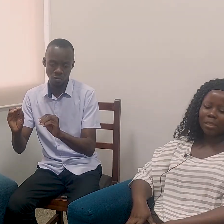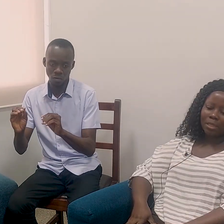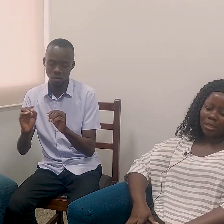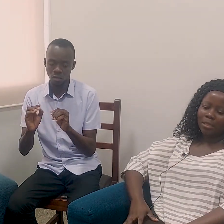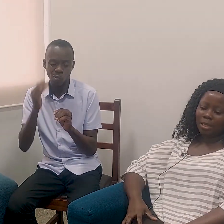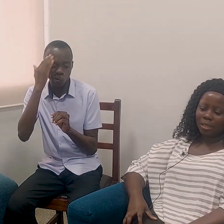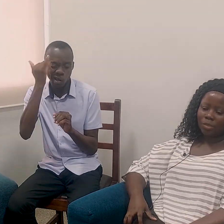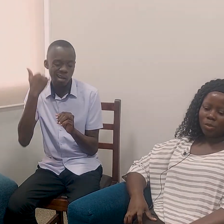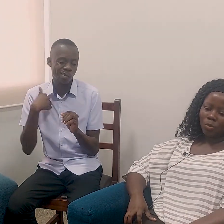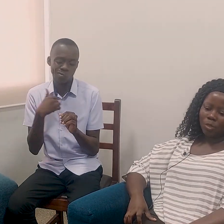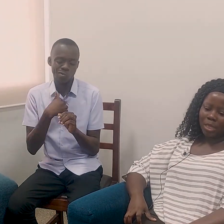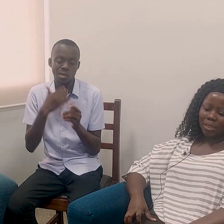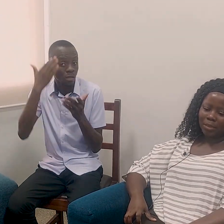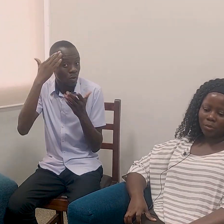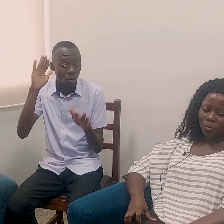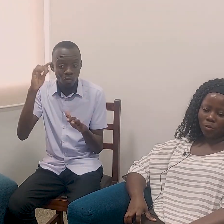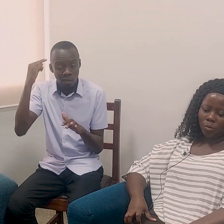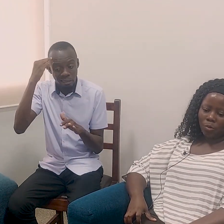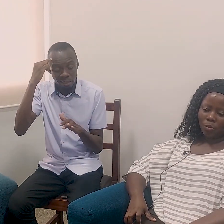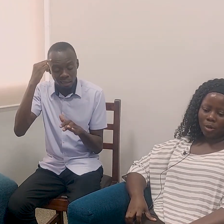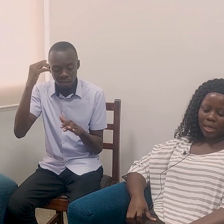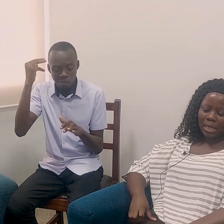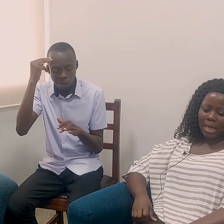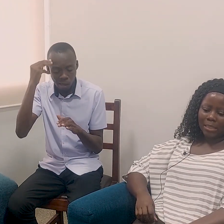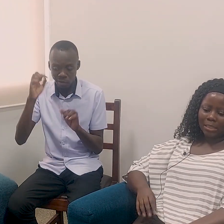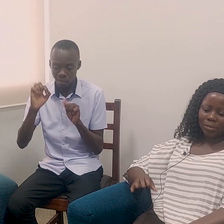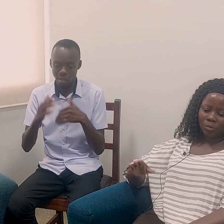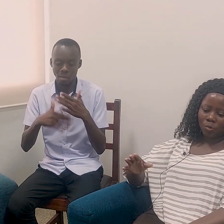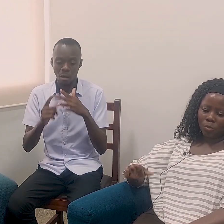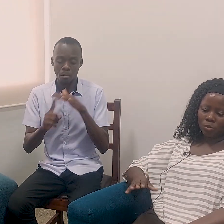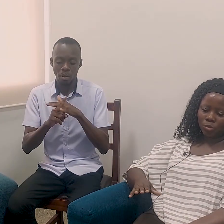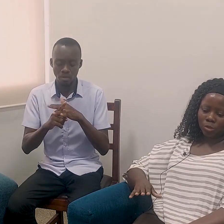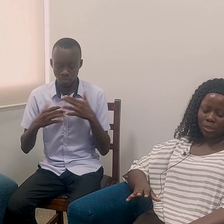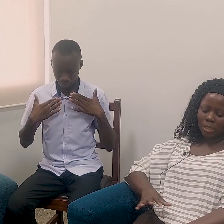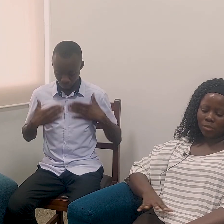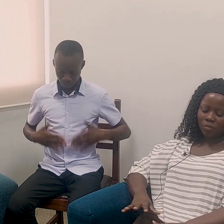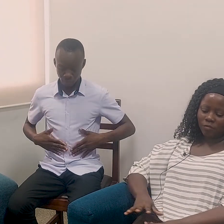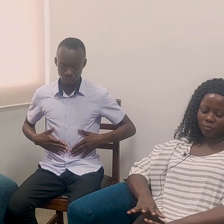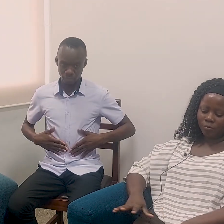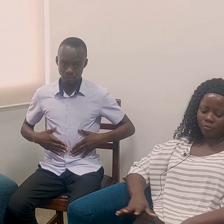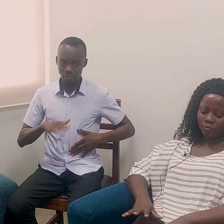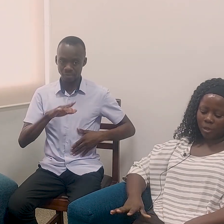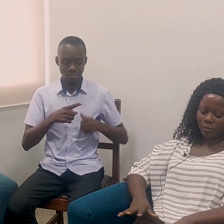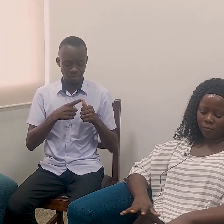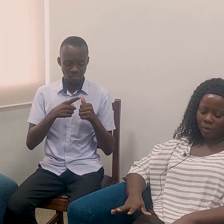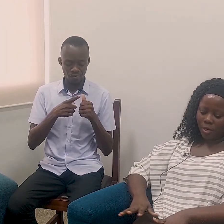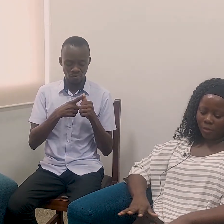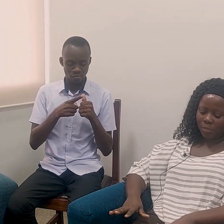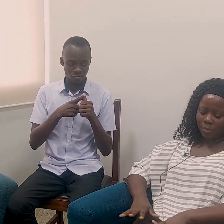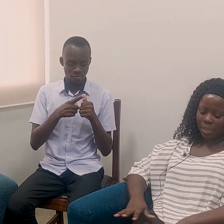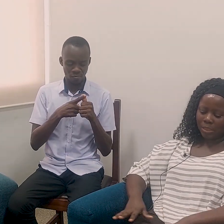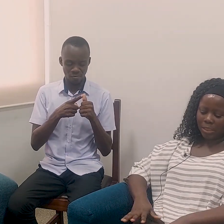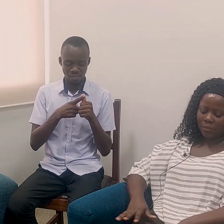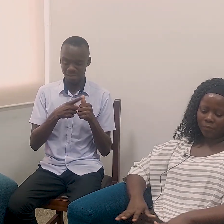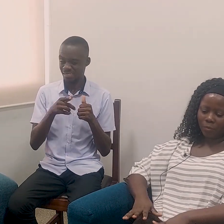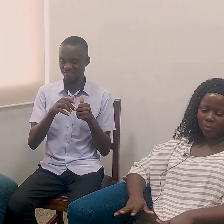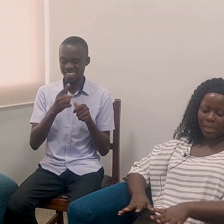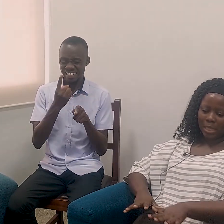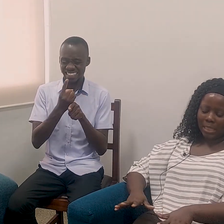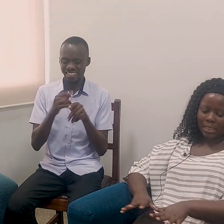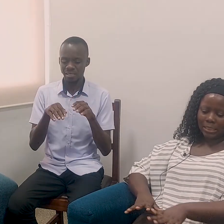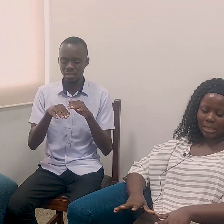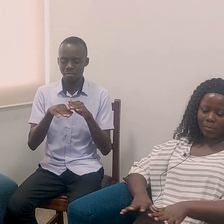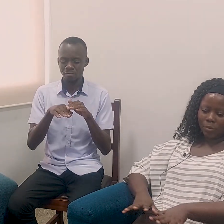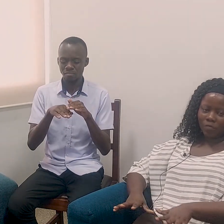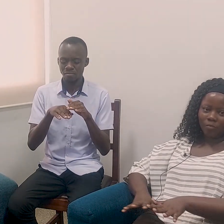conditions that we undergo, right? I just will want to start off very basic from